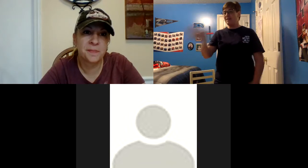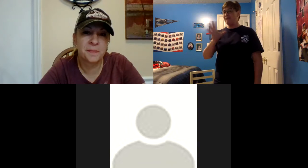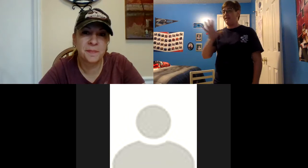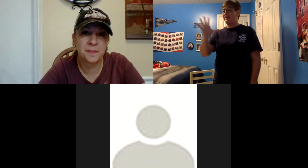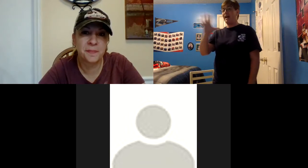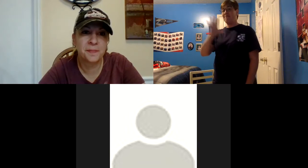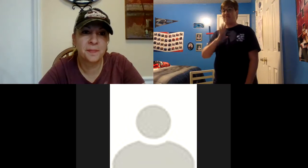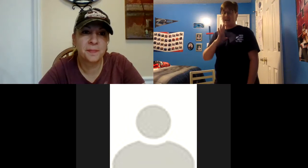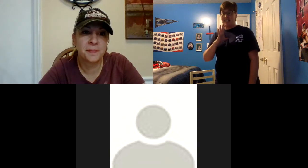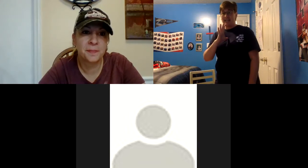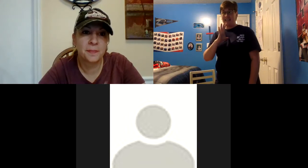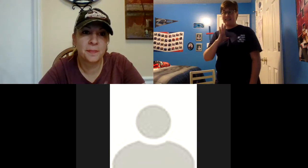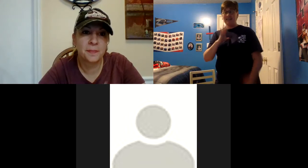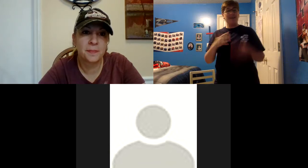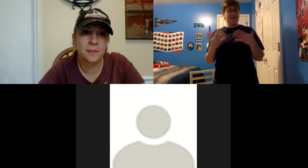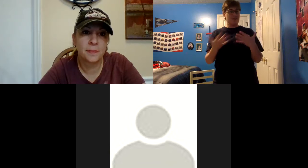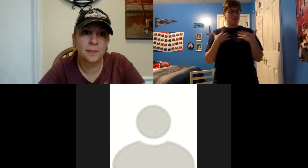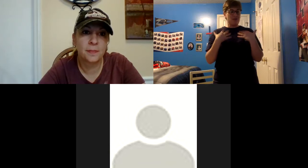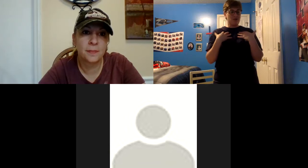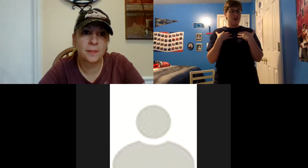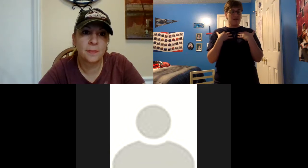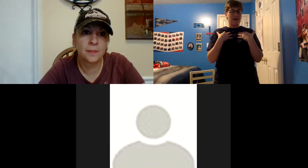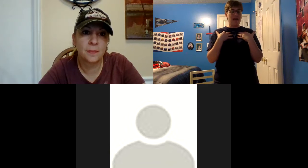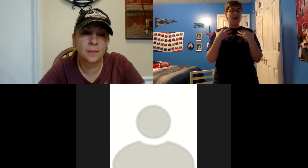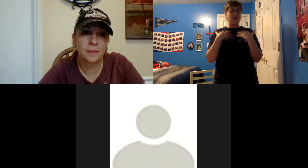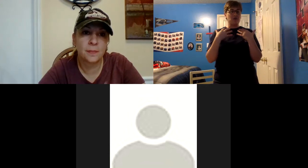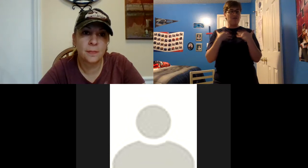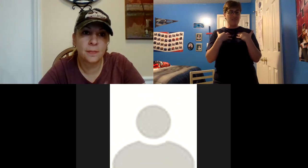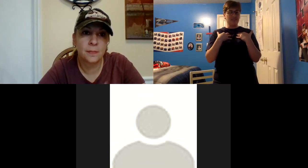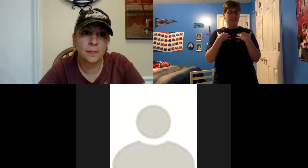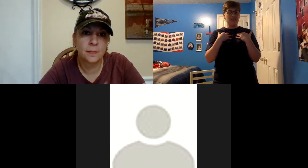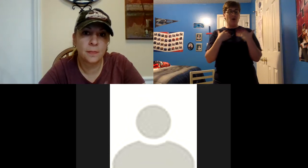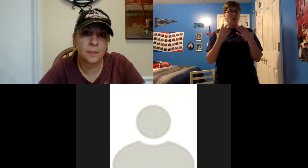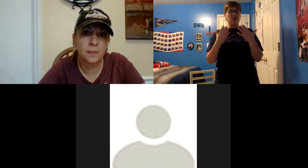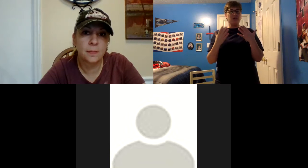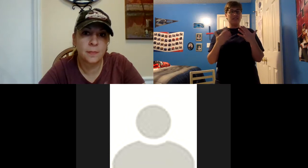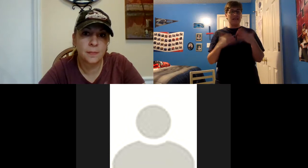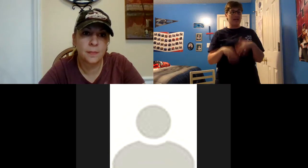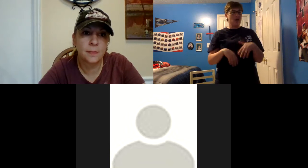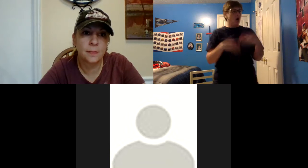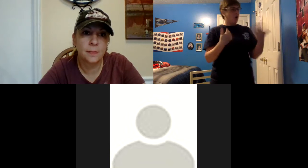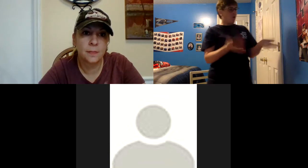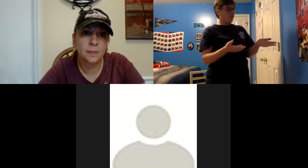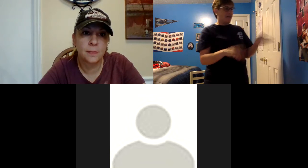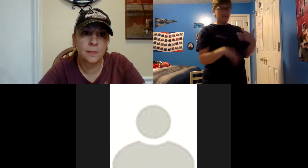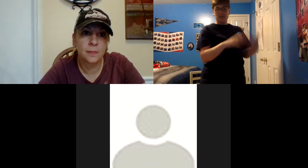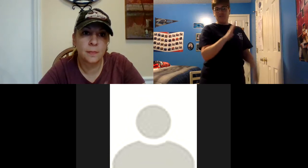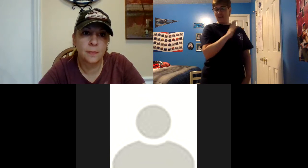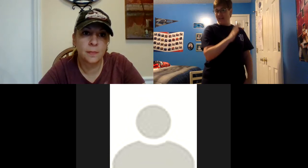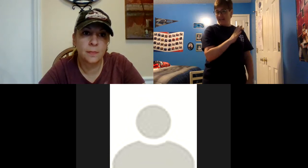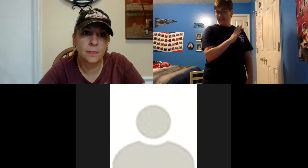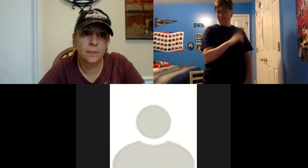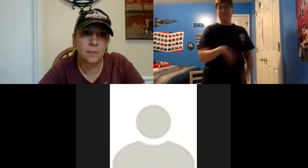can be like, I'm fine, is when you're talking about how you're feeling, or you can say, oh, that's